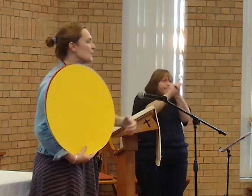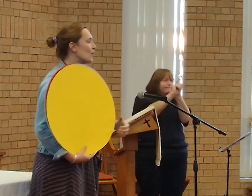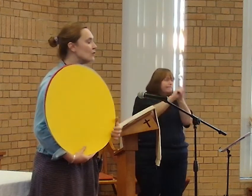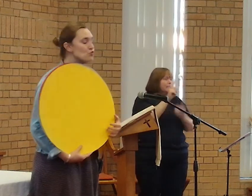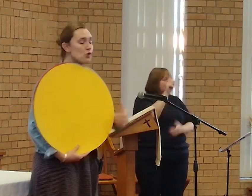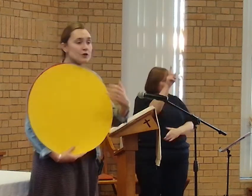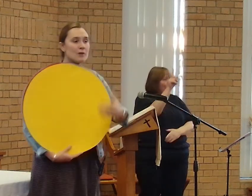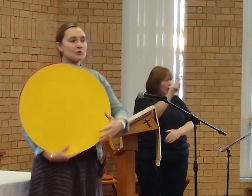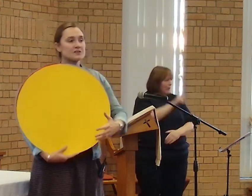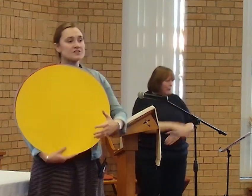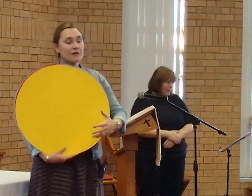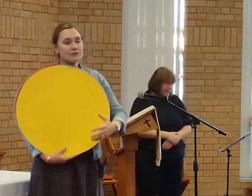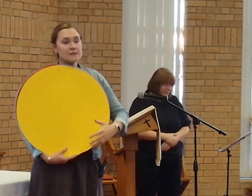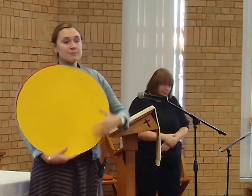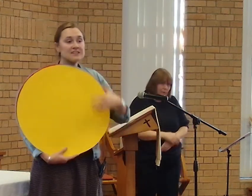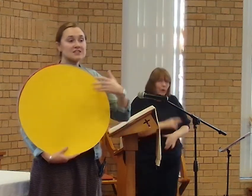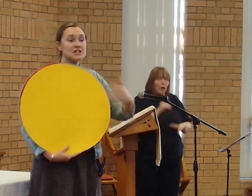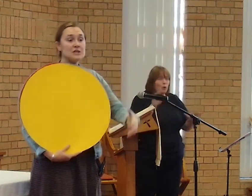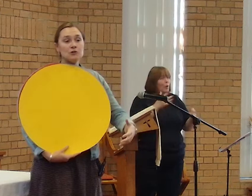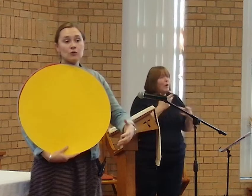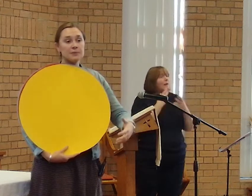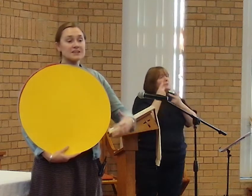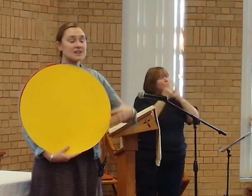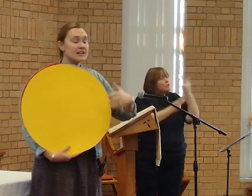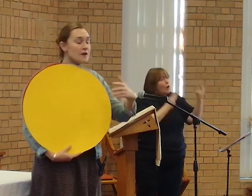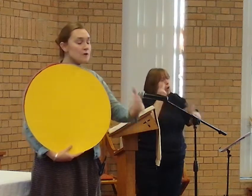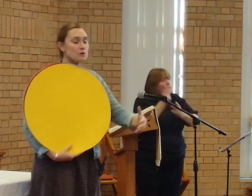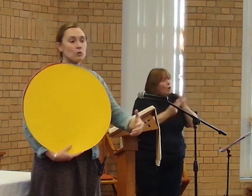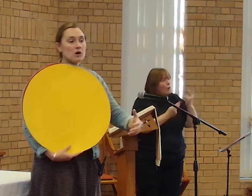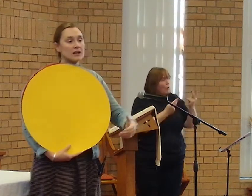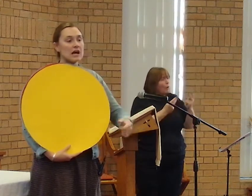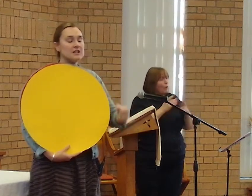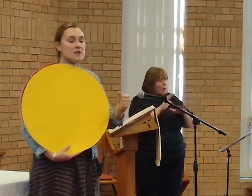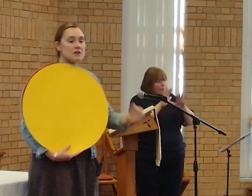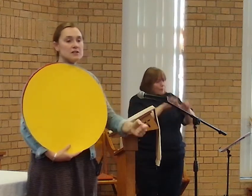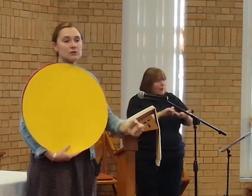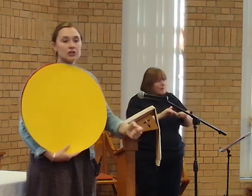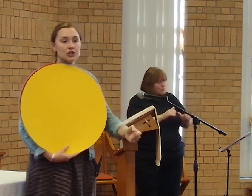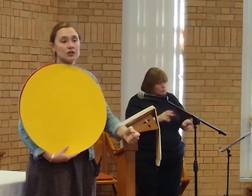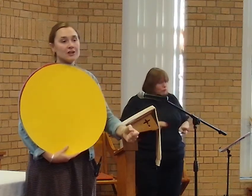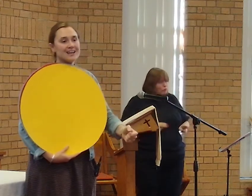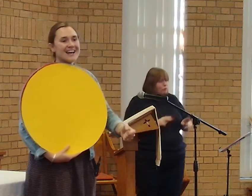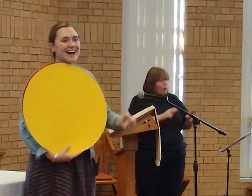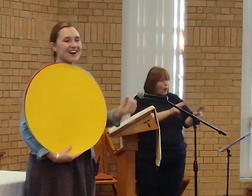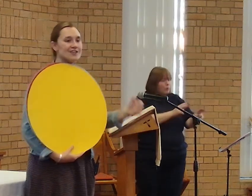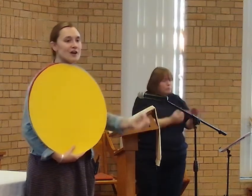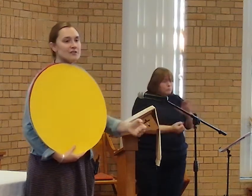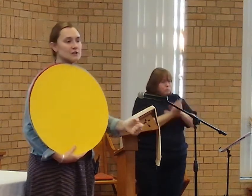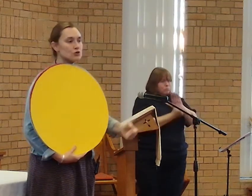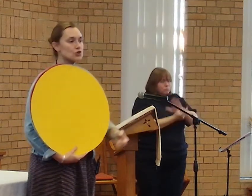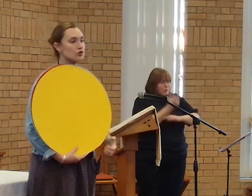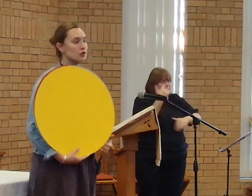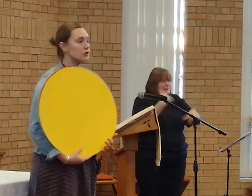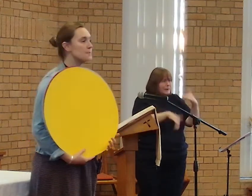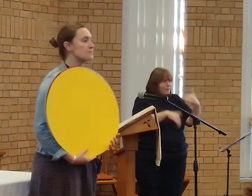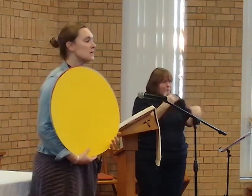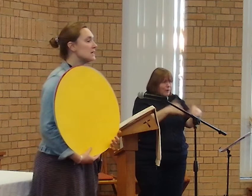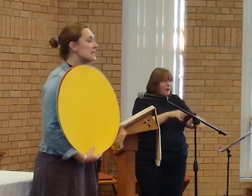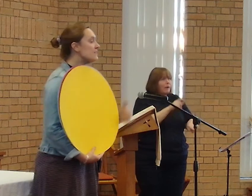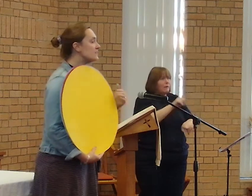words. On the road marked with suffering, blessed are you, Lord, because I know your word. I know that you're good. I know that you're